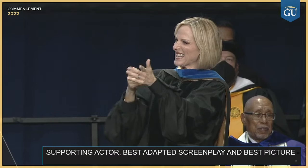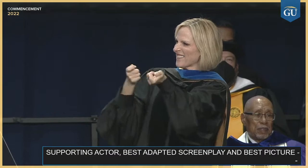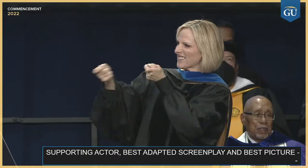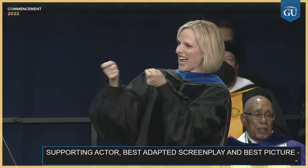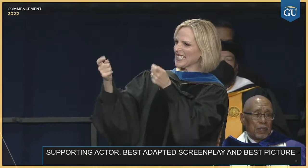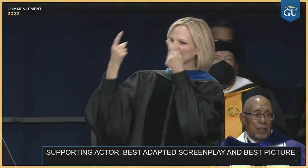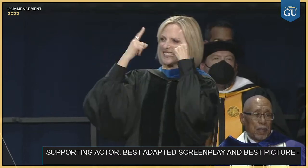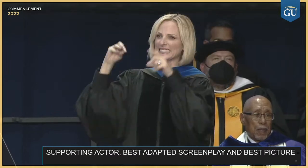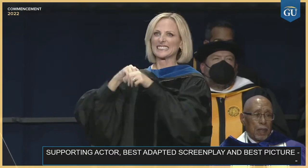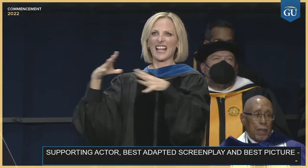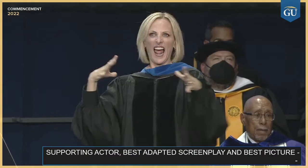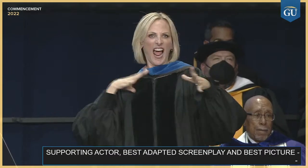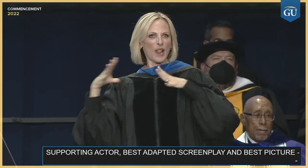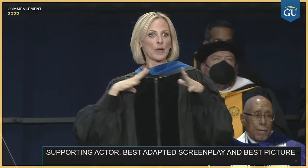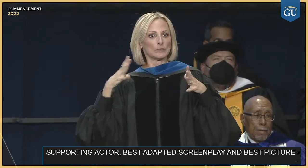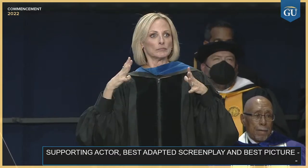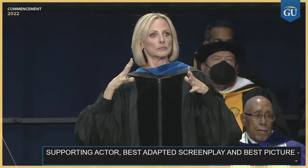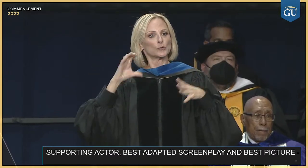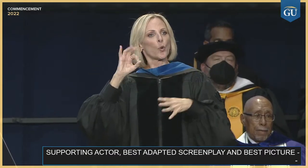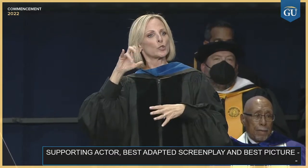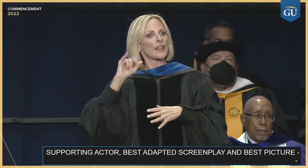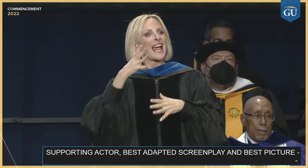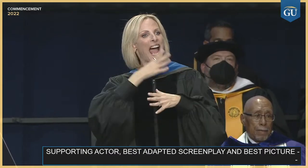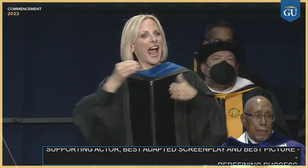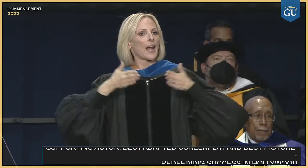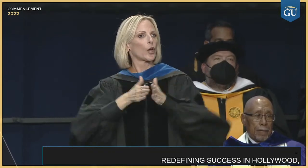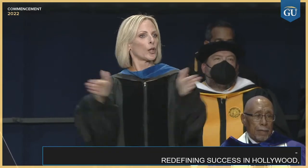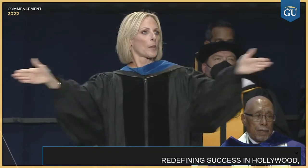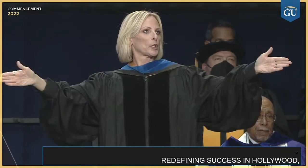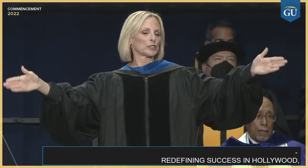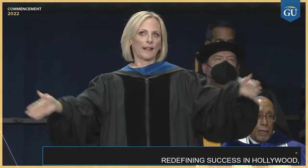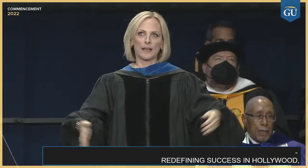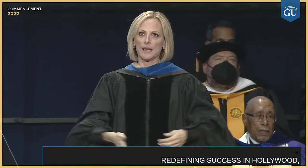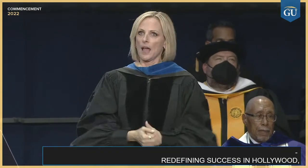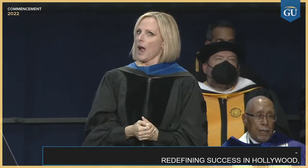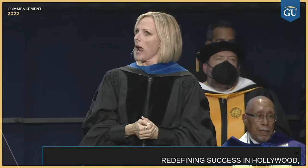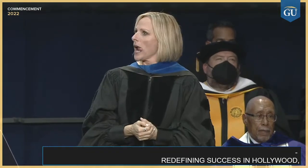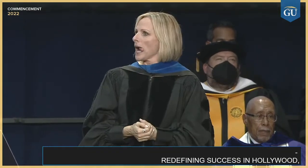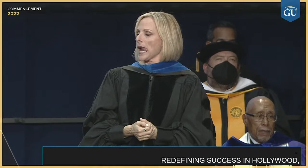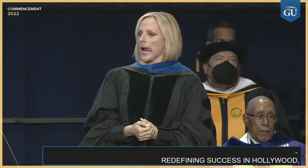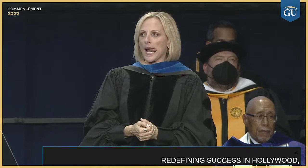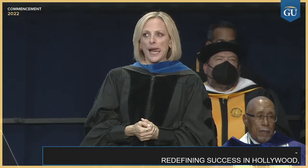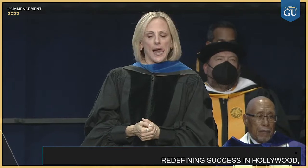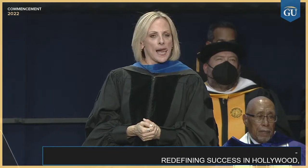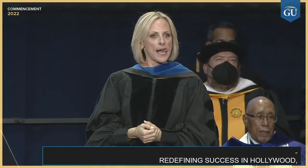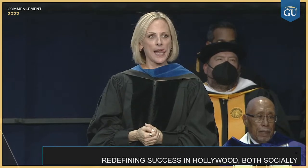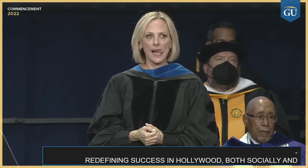Redefining success in Hollywood, both socially and commercially.